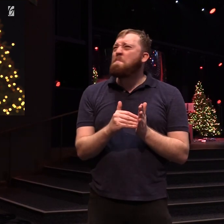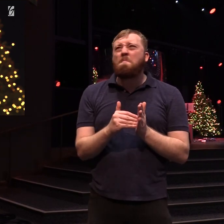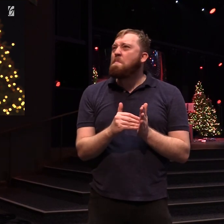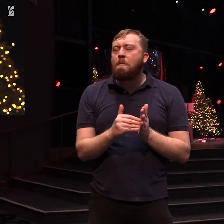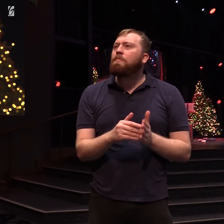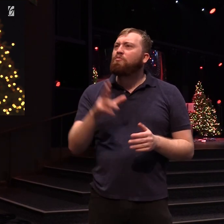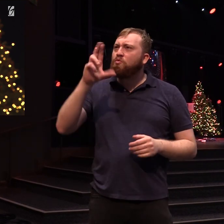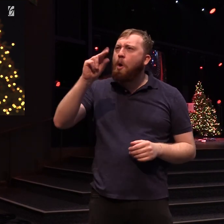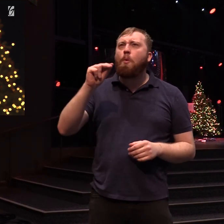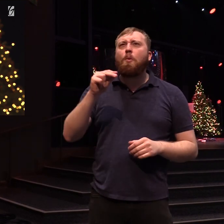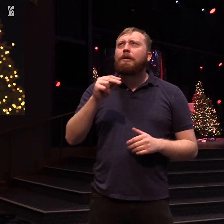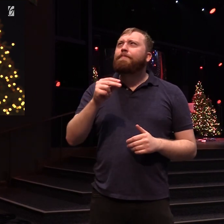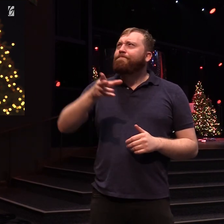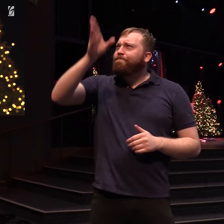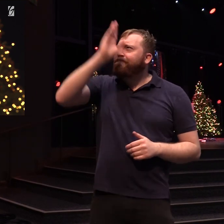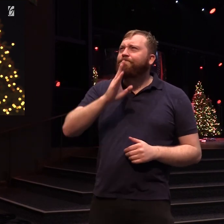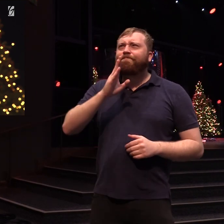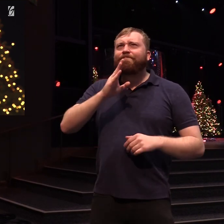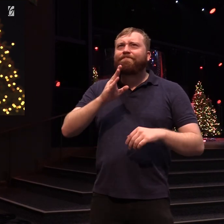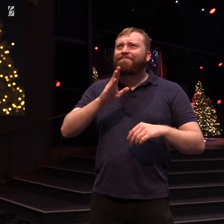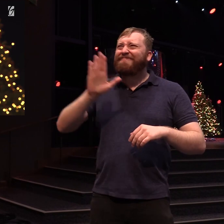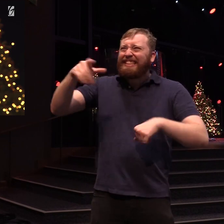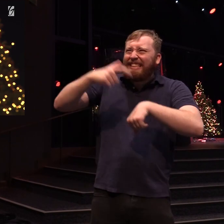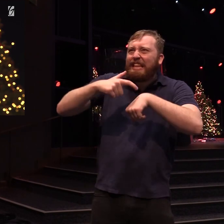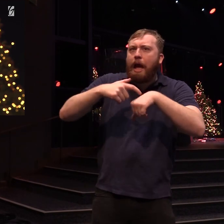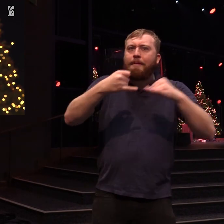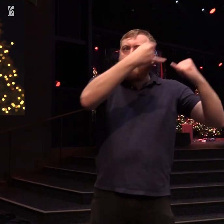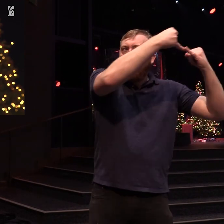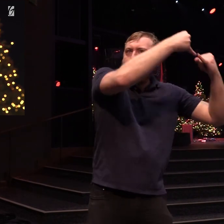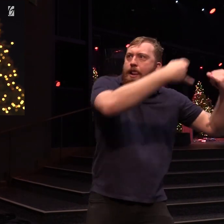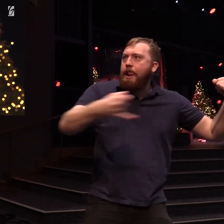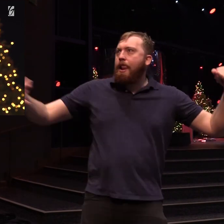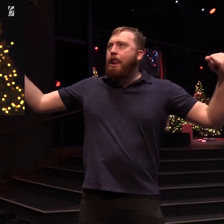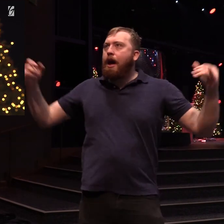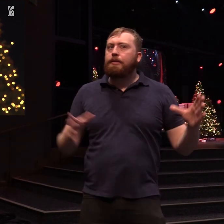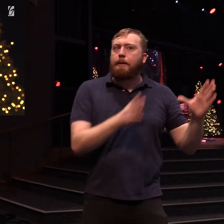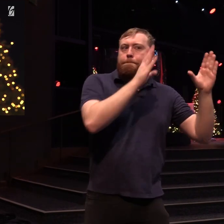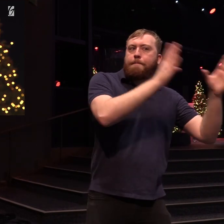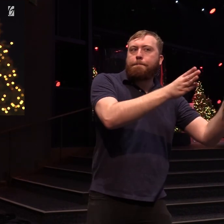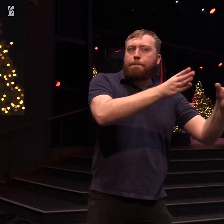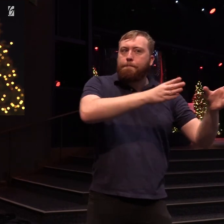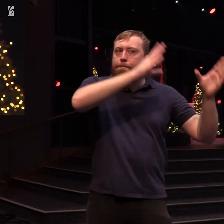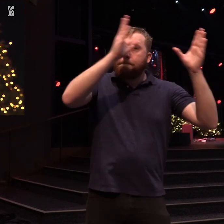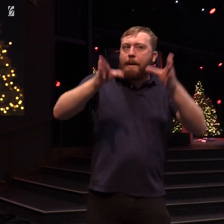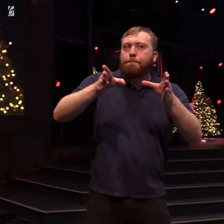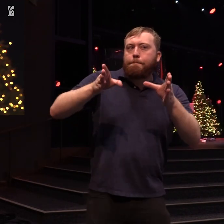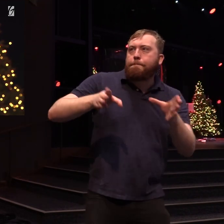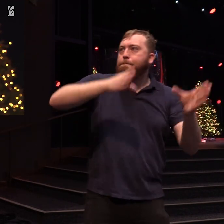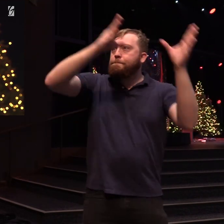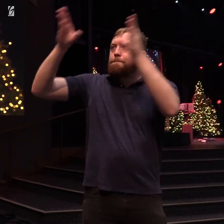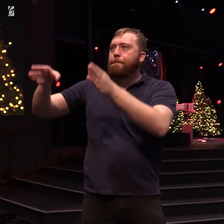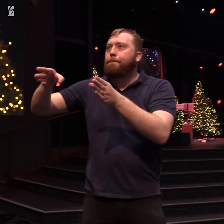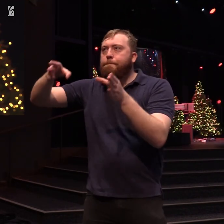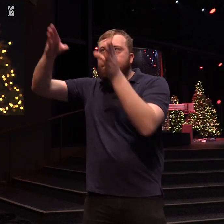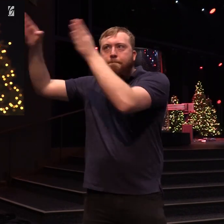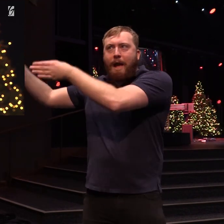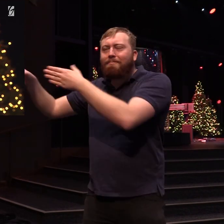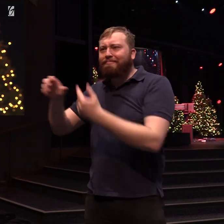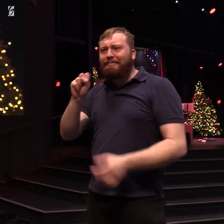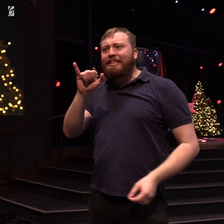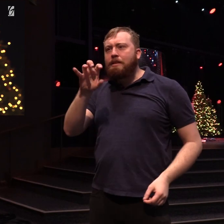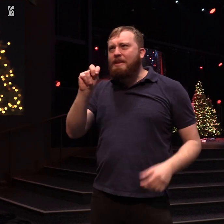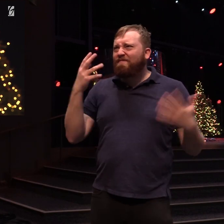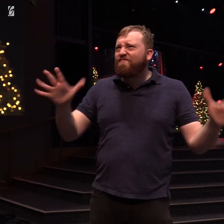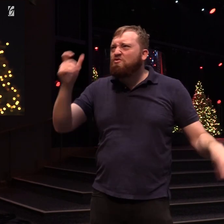direct arrow, a timeline that is full of now moments. Simeon got this. Do you